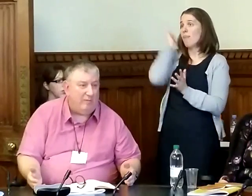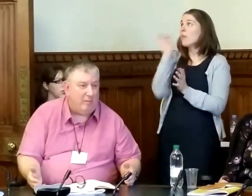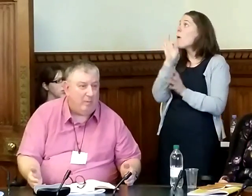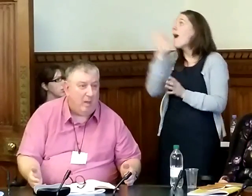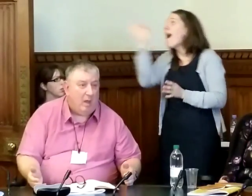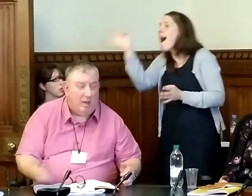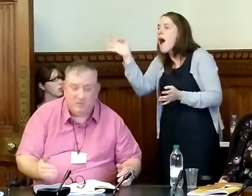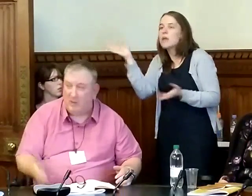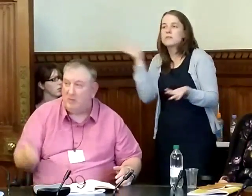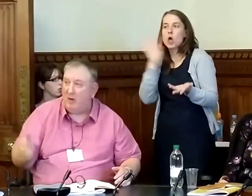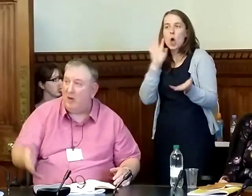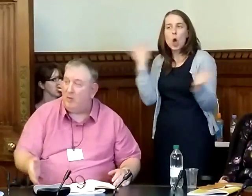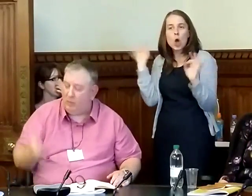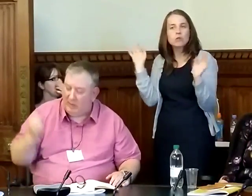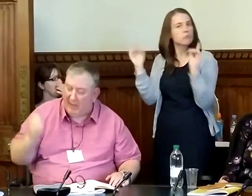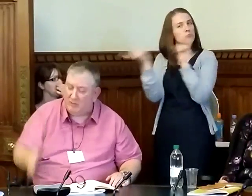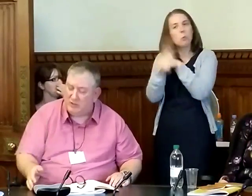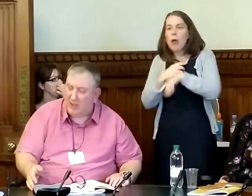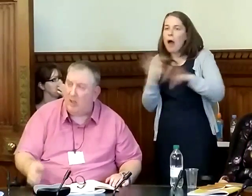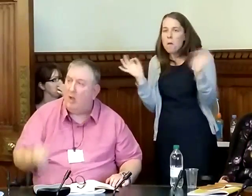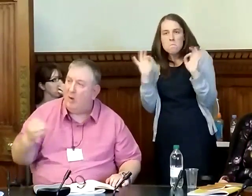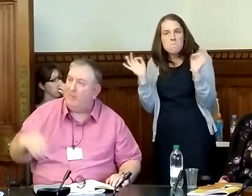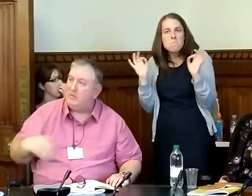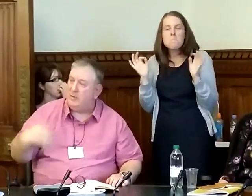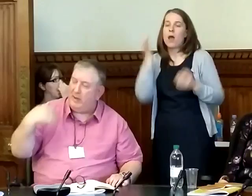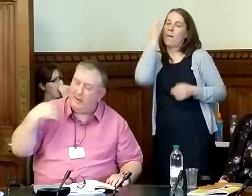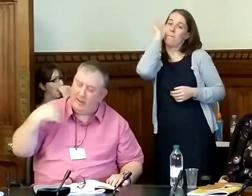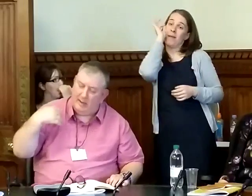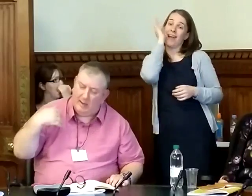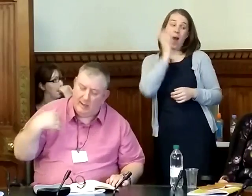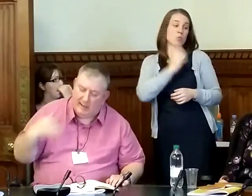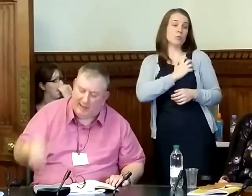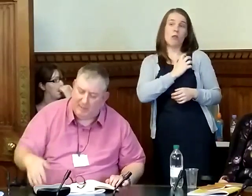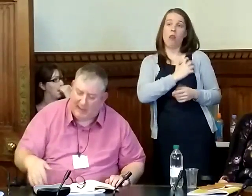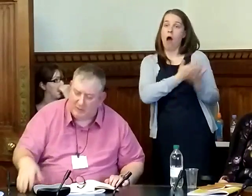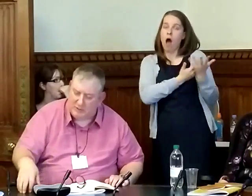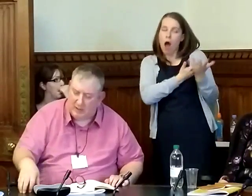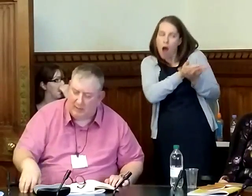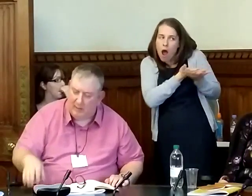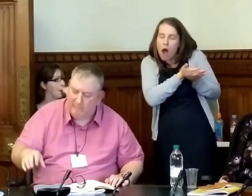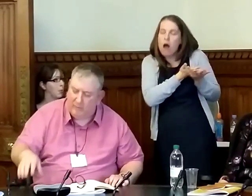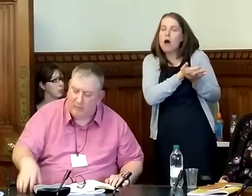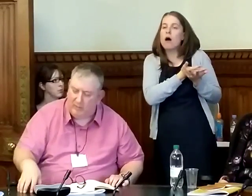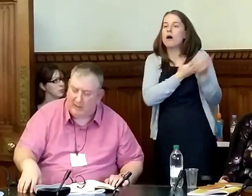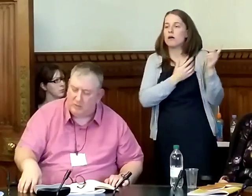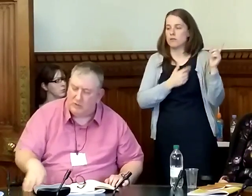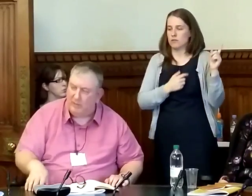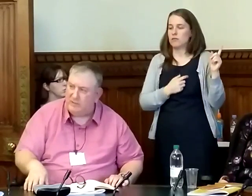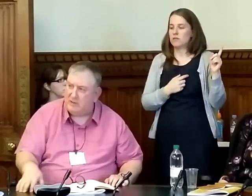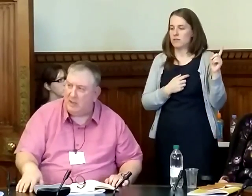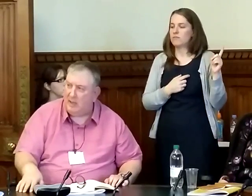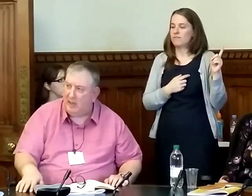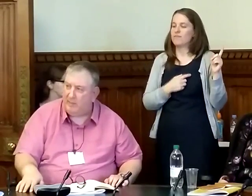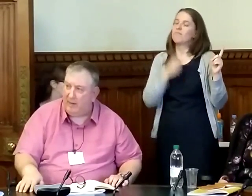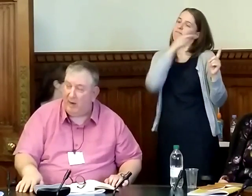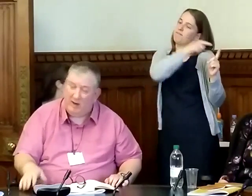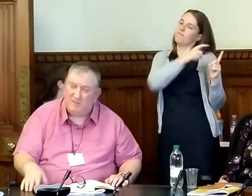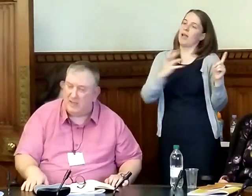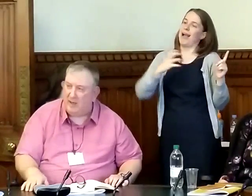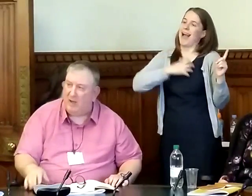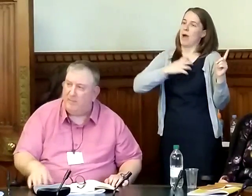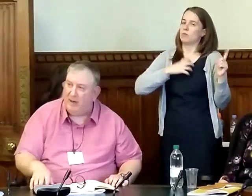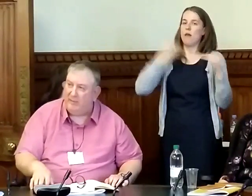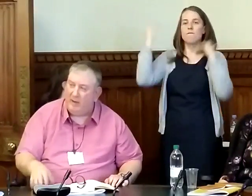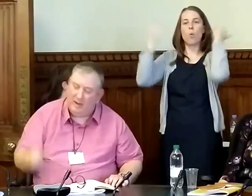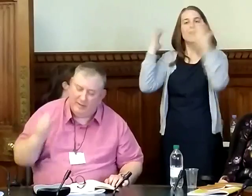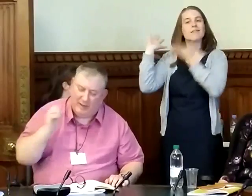Still haven't heard from them. I've spoken to my local councillor, who happens to be the cabinet councillor for adult services in the borough,